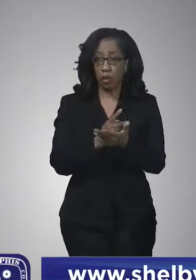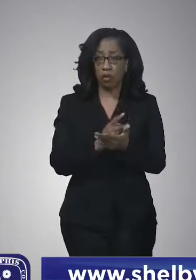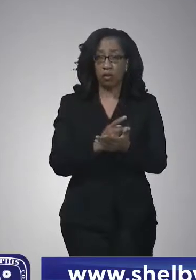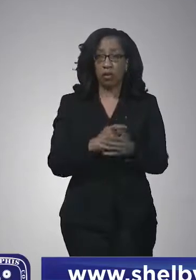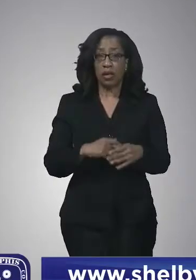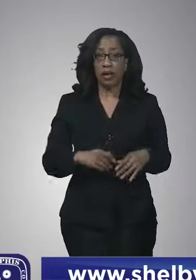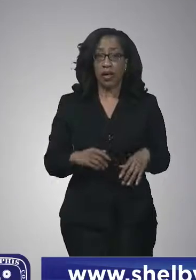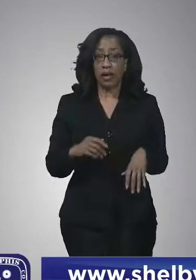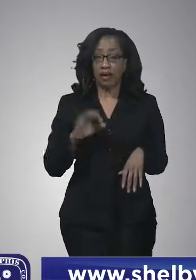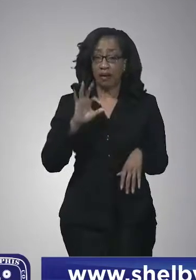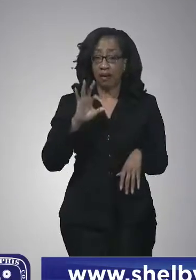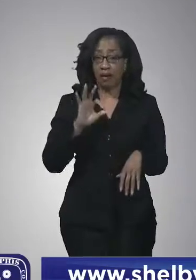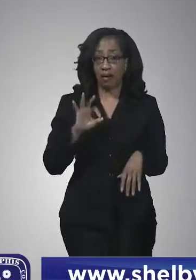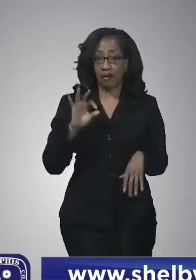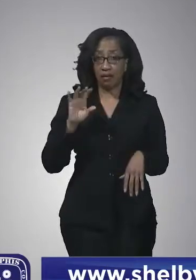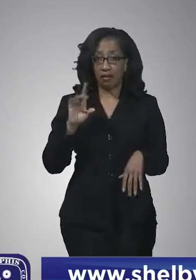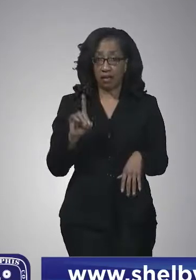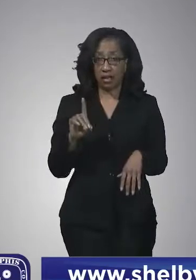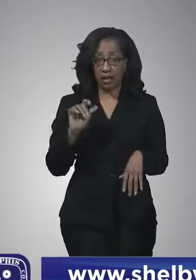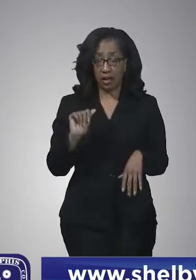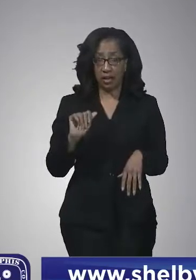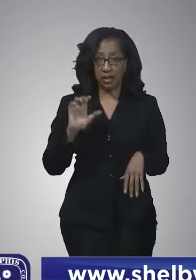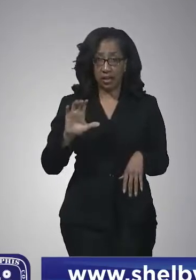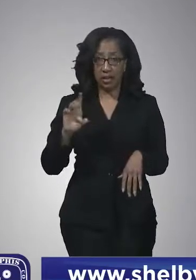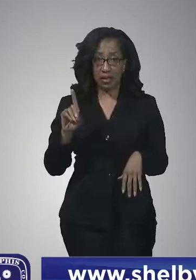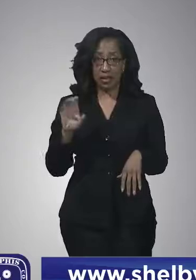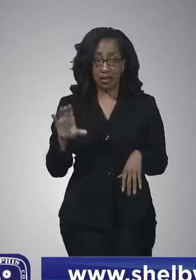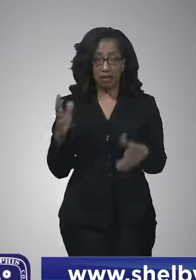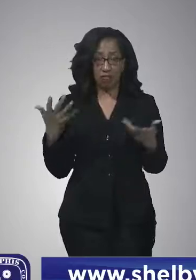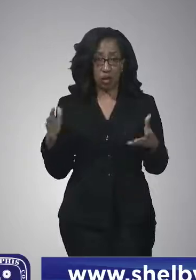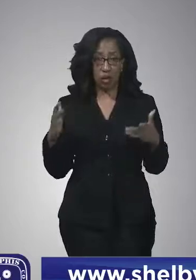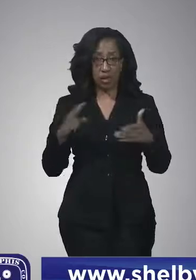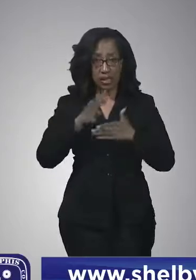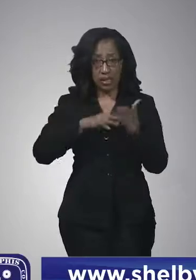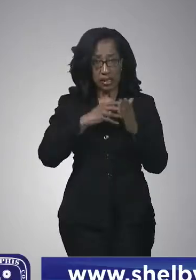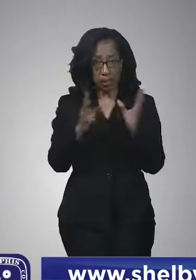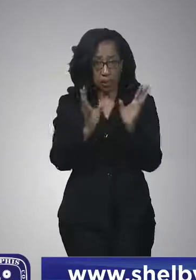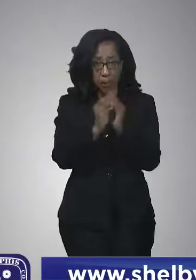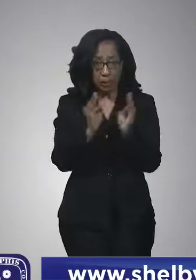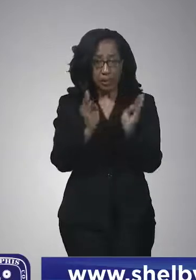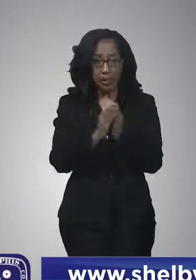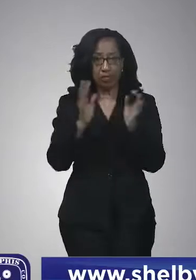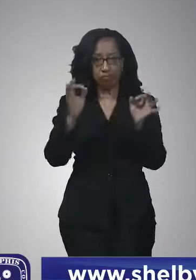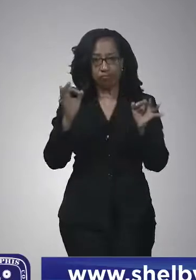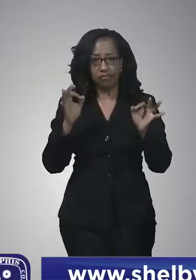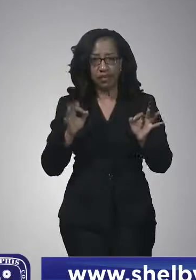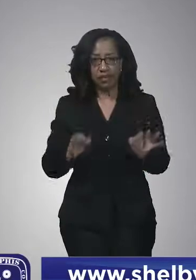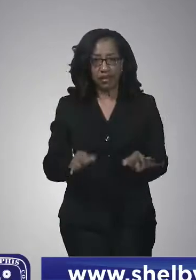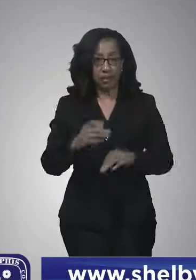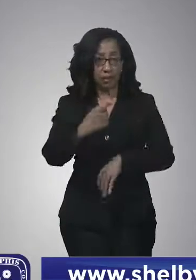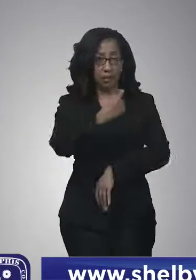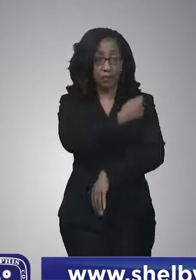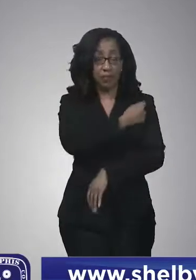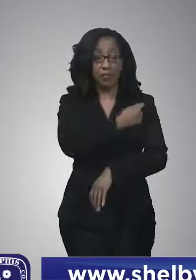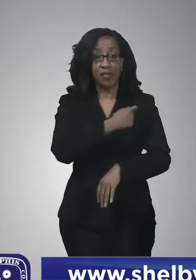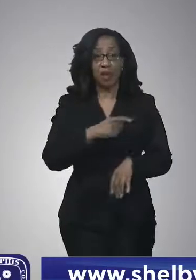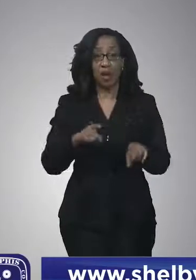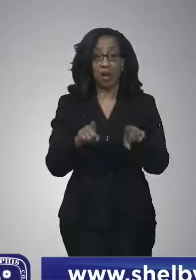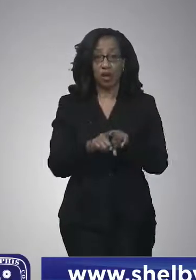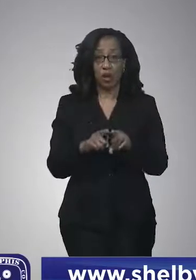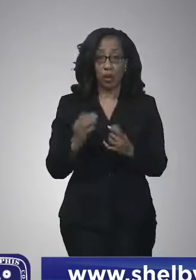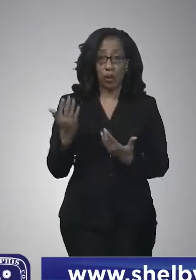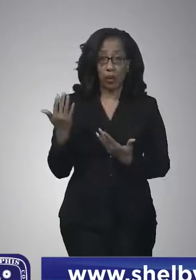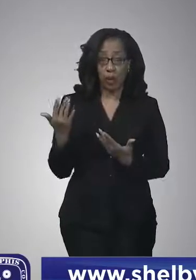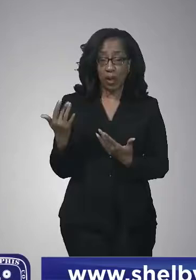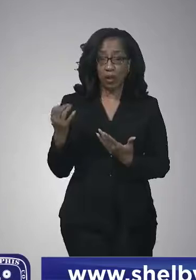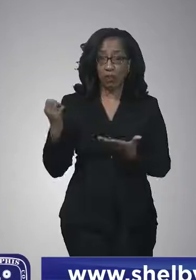have already been scheduled, and we are scaling up with anticipation of an approval sometime in